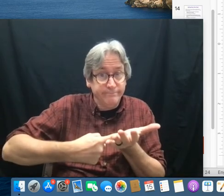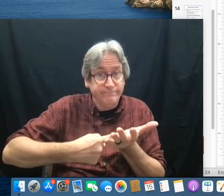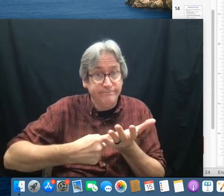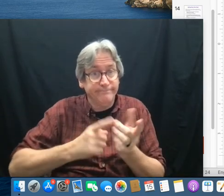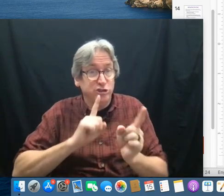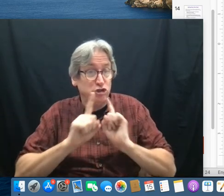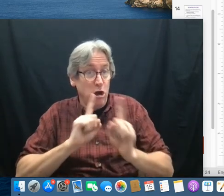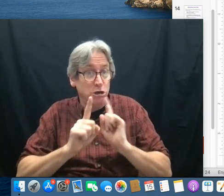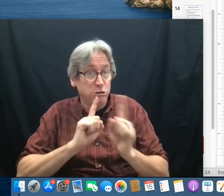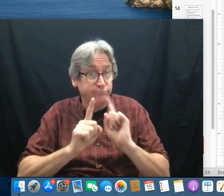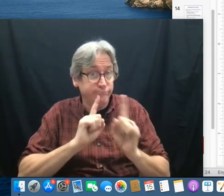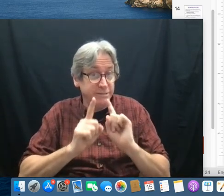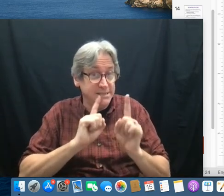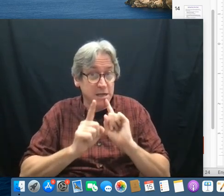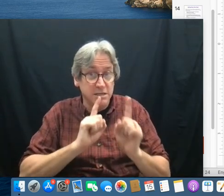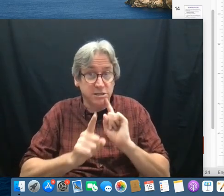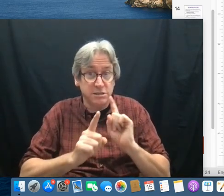yourself, please?